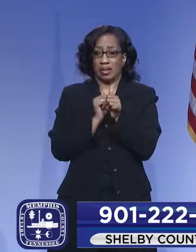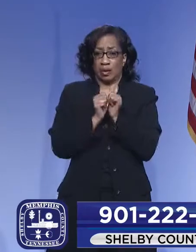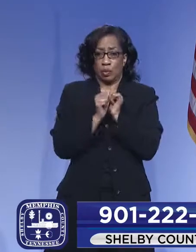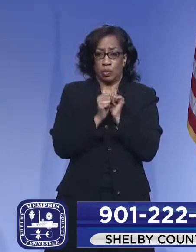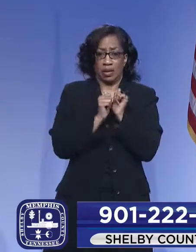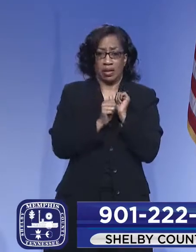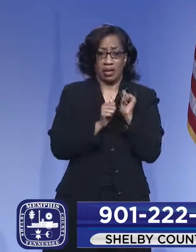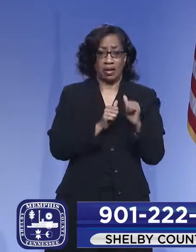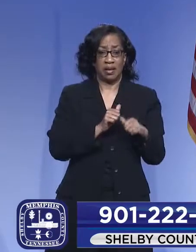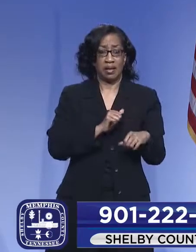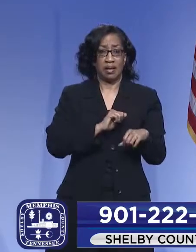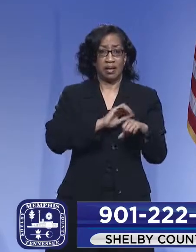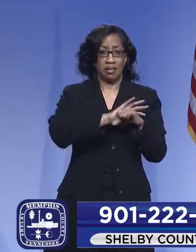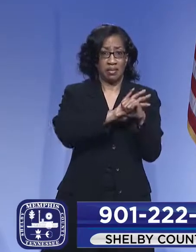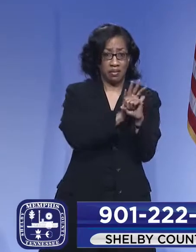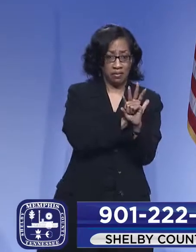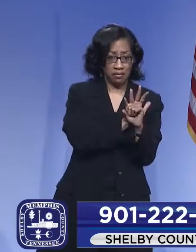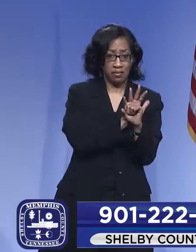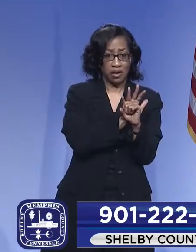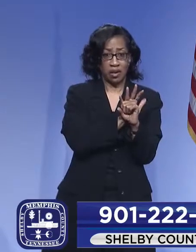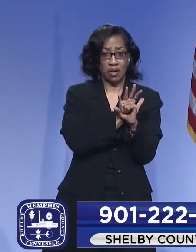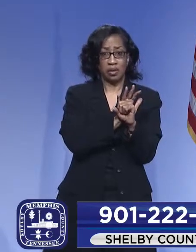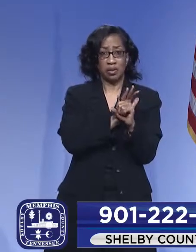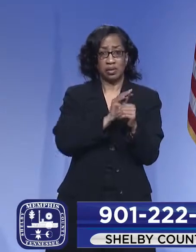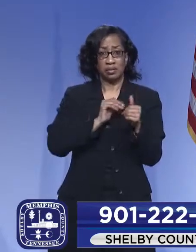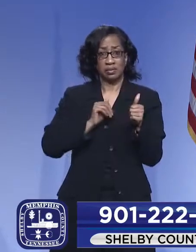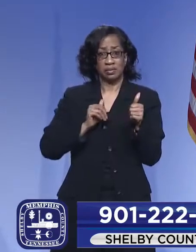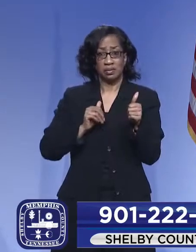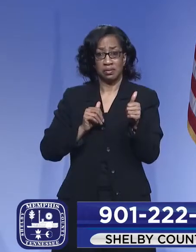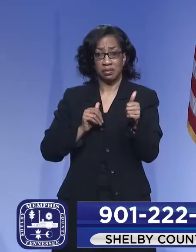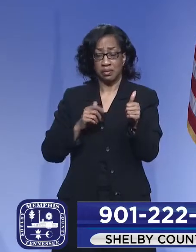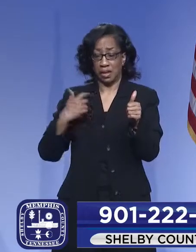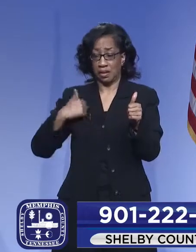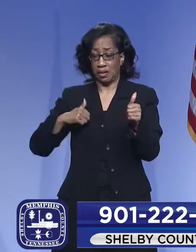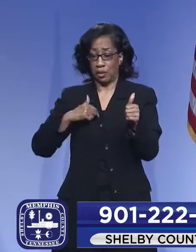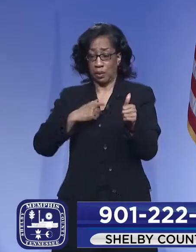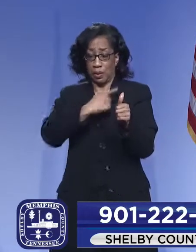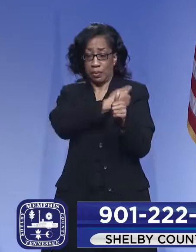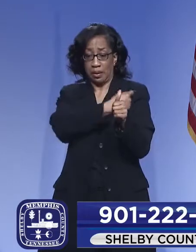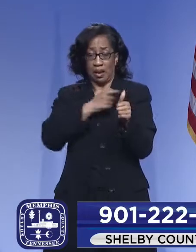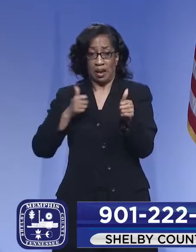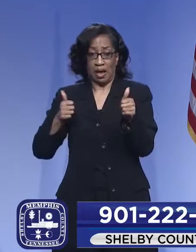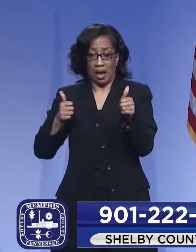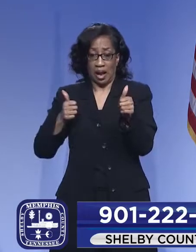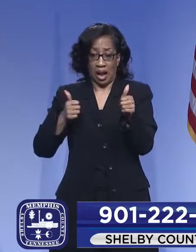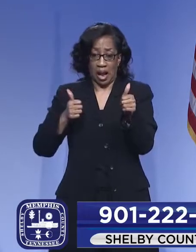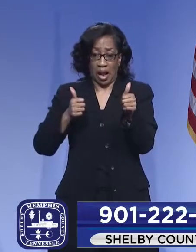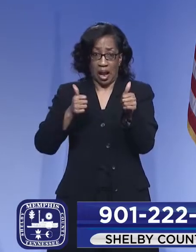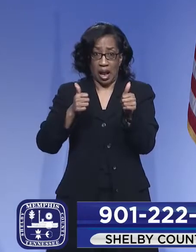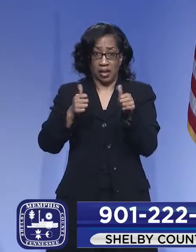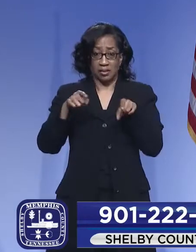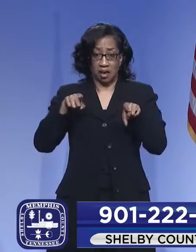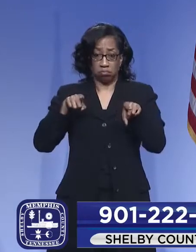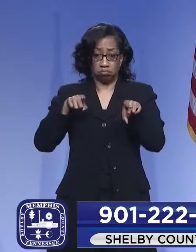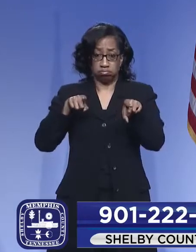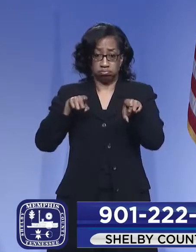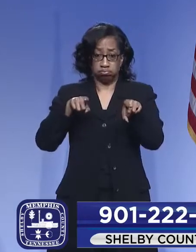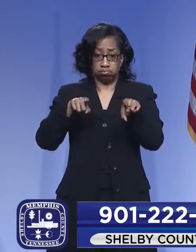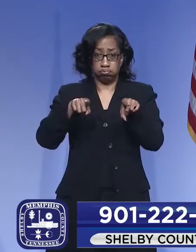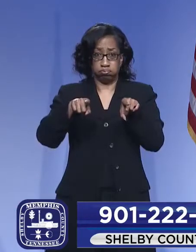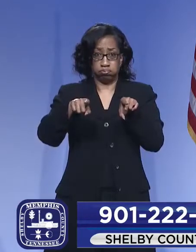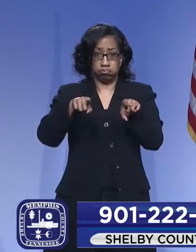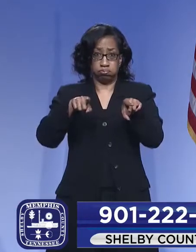between the virus and the vaccine. And the most useful thing that everyone in the community can do right now is to